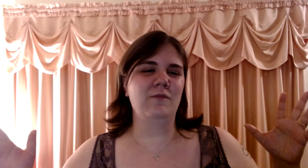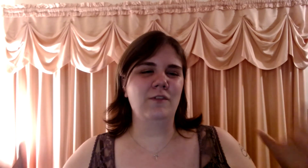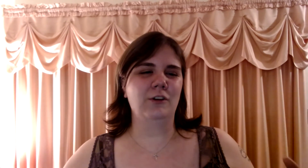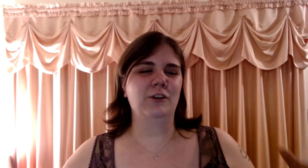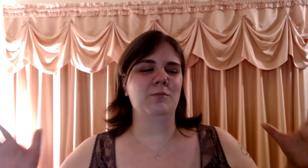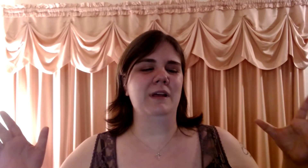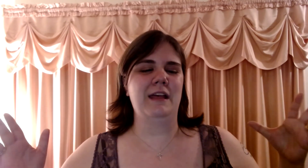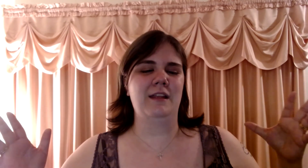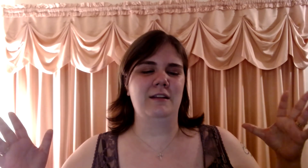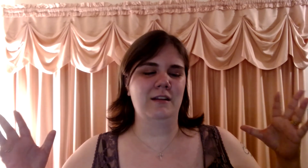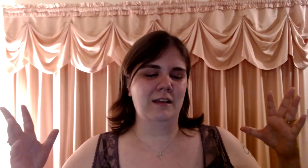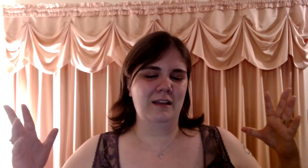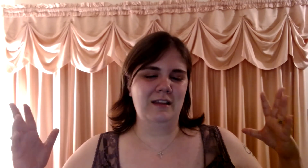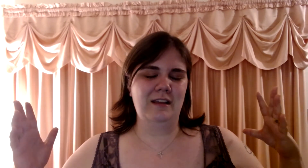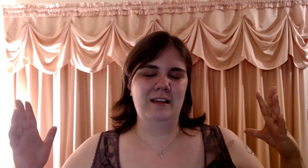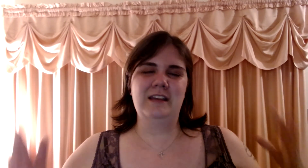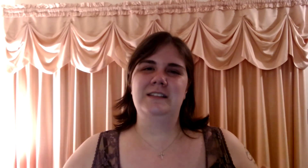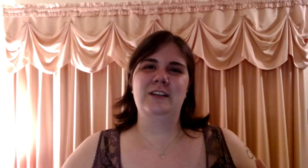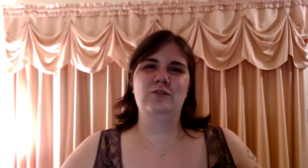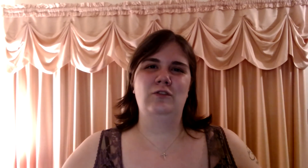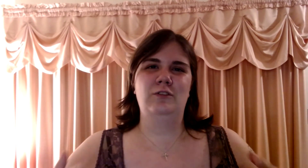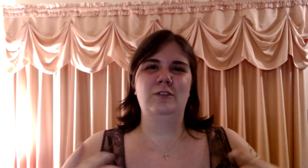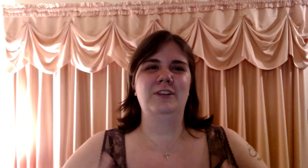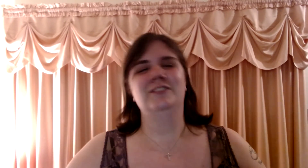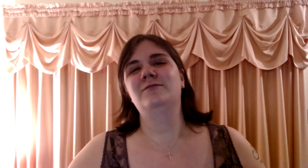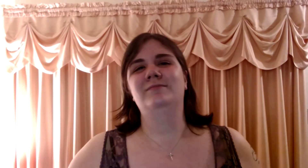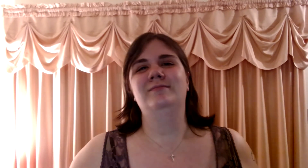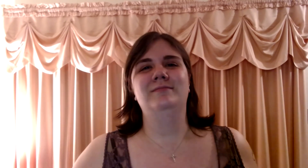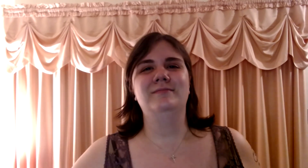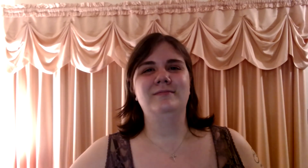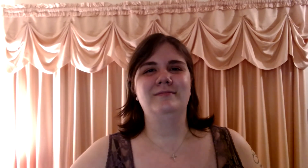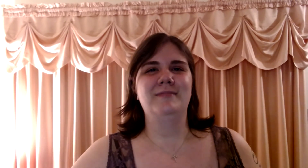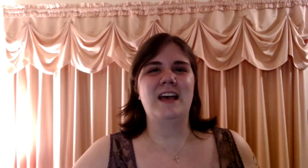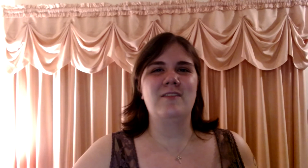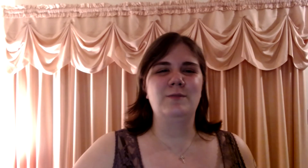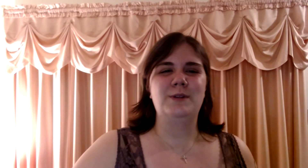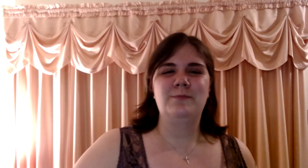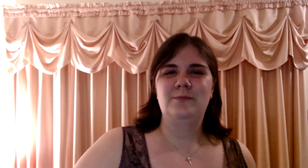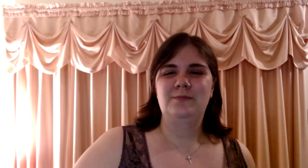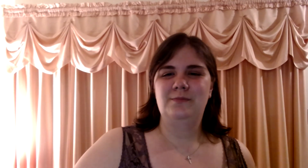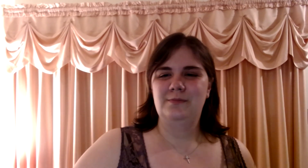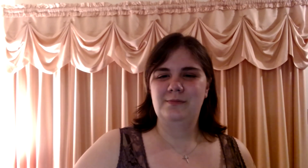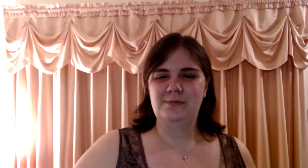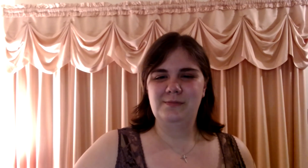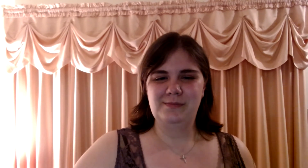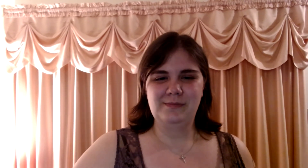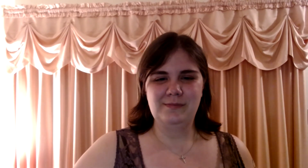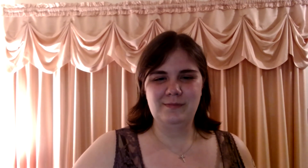firm and he is in control. Have a good one.